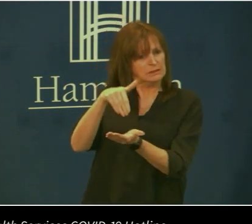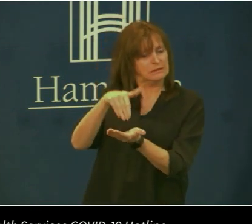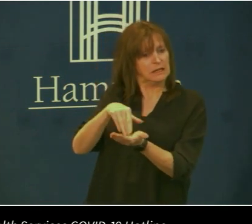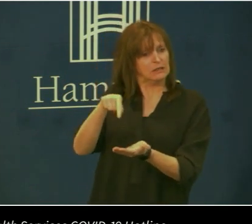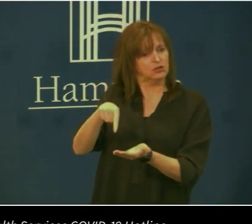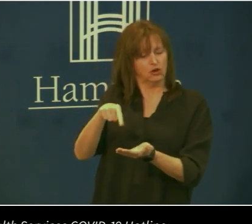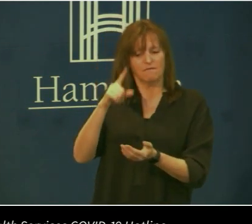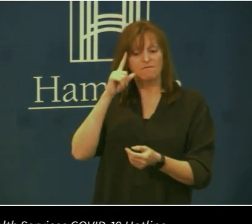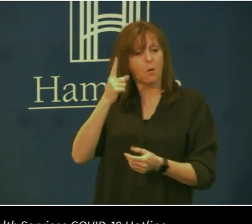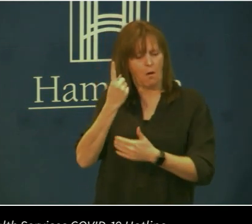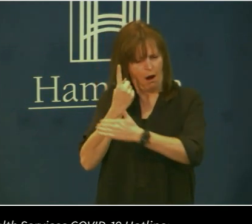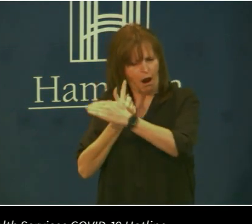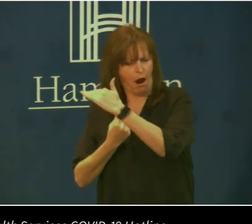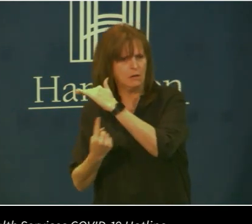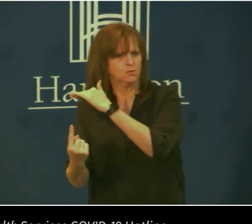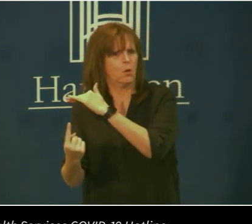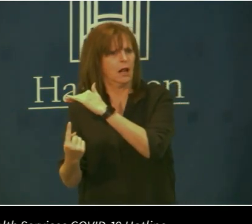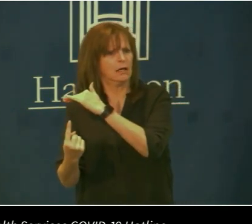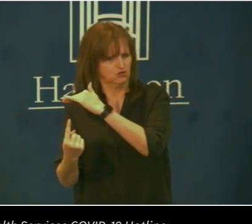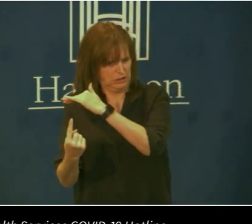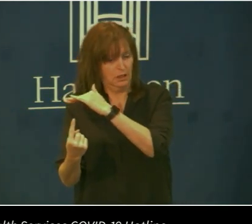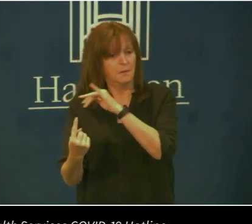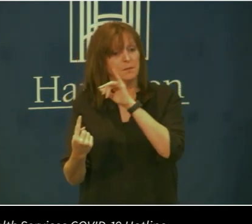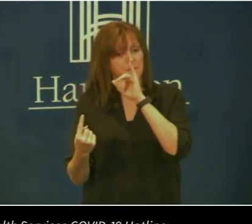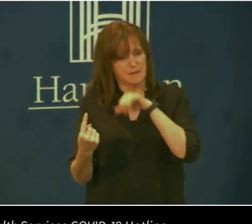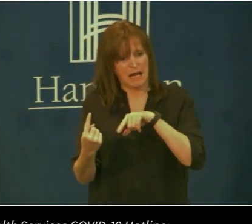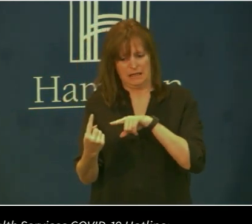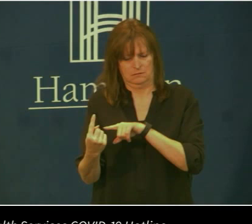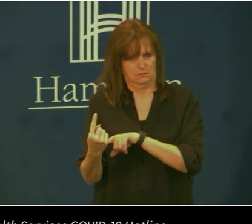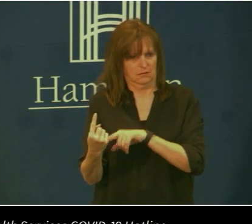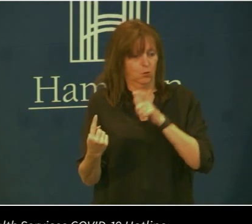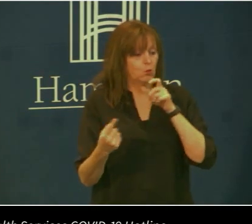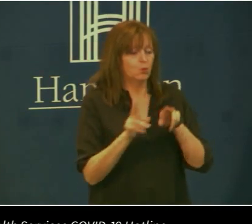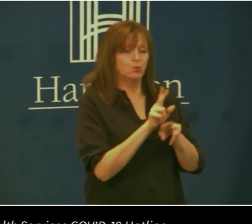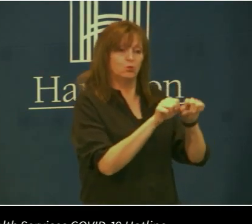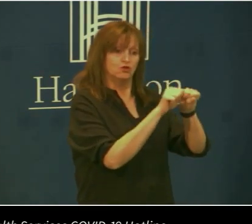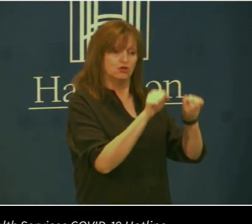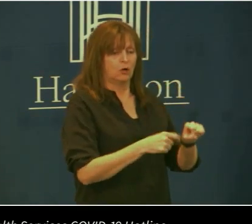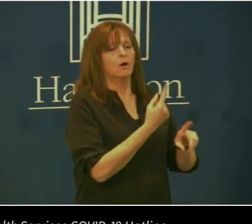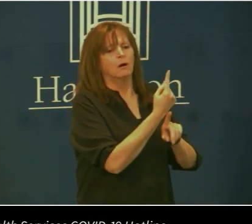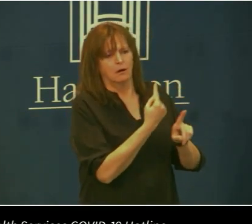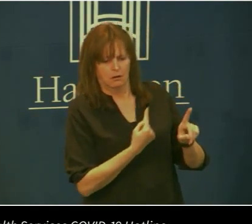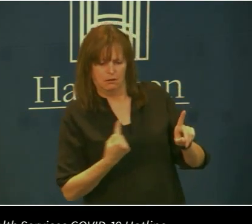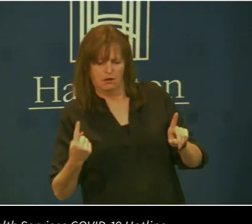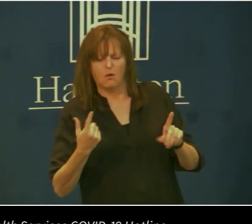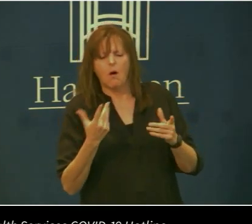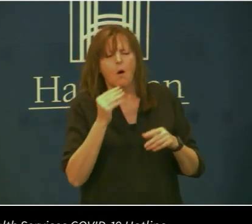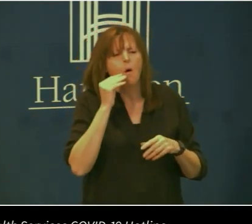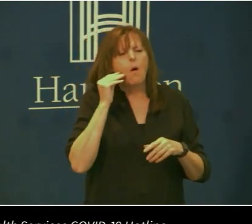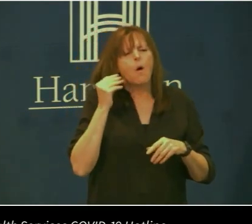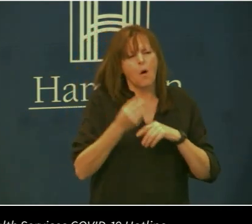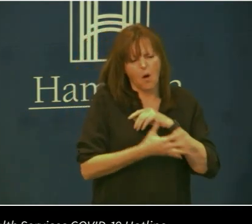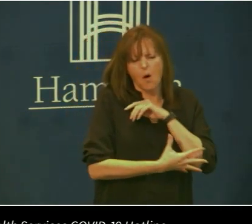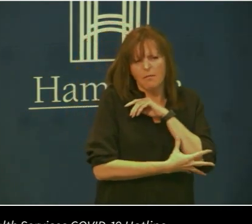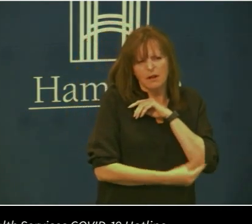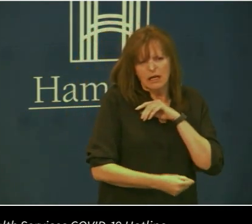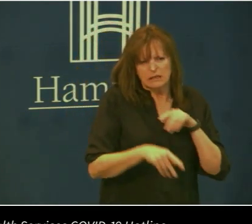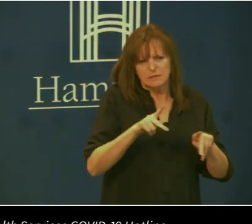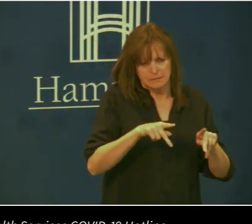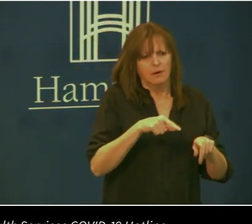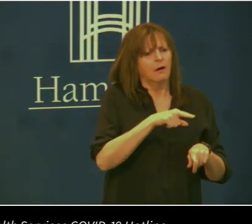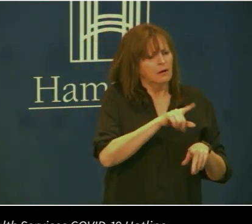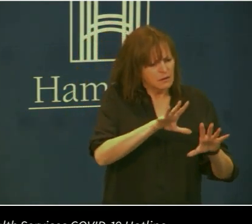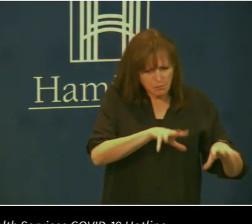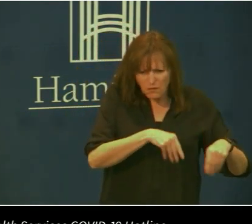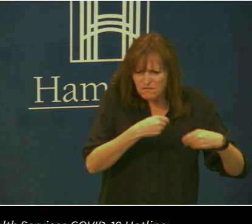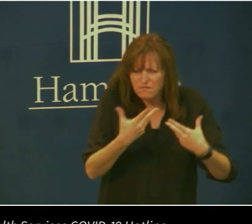And lots of other great work going on in that space to provide food security, and additional resources to a